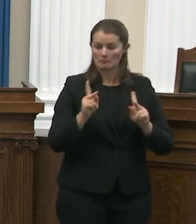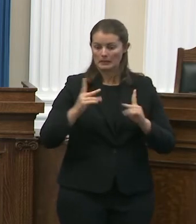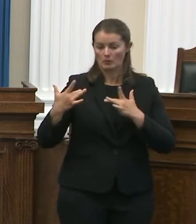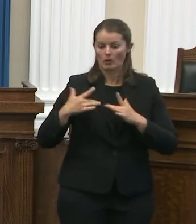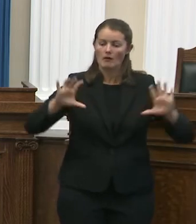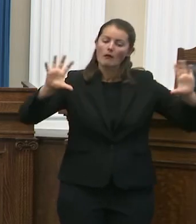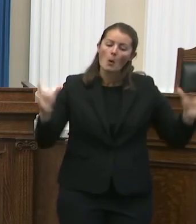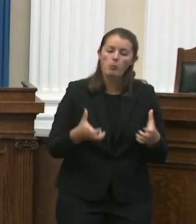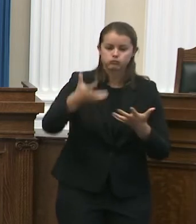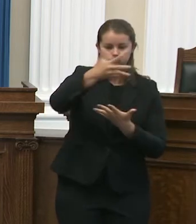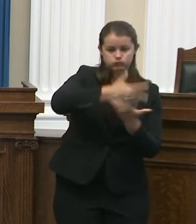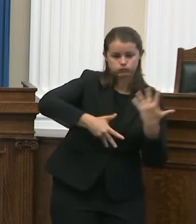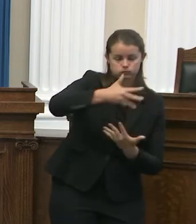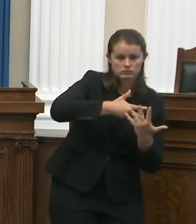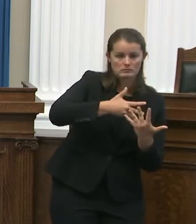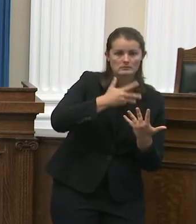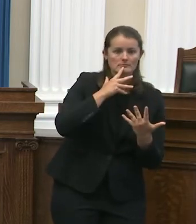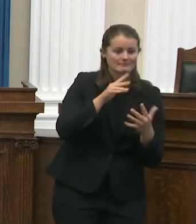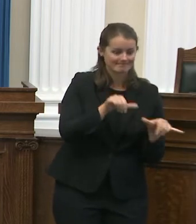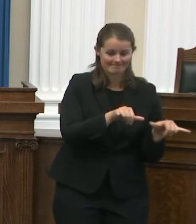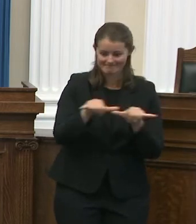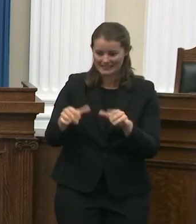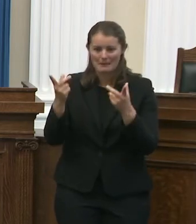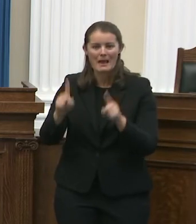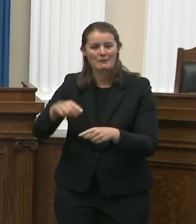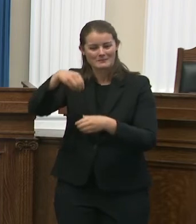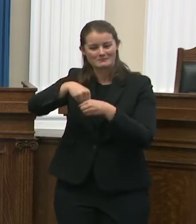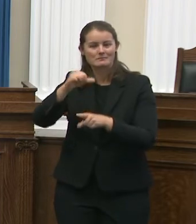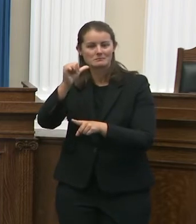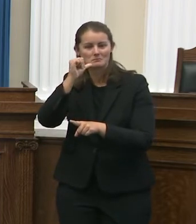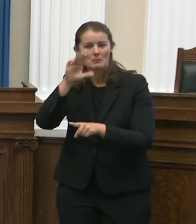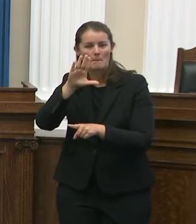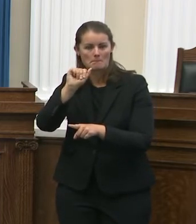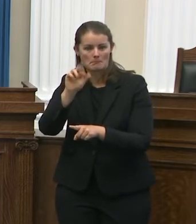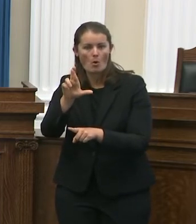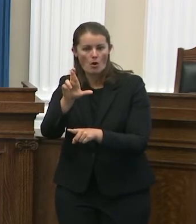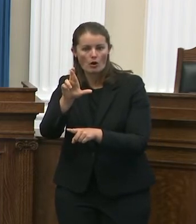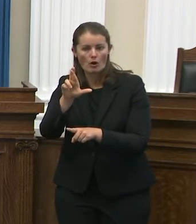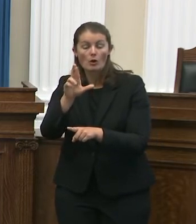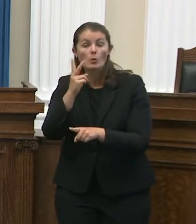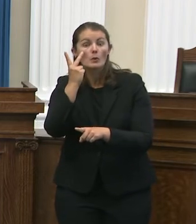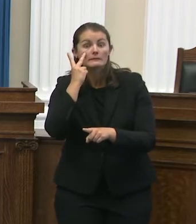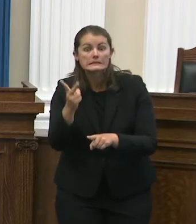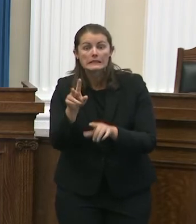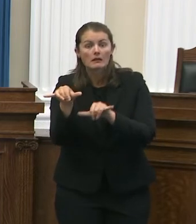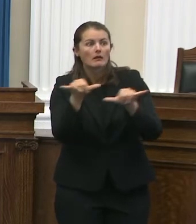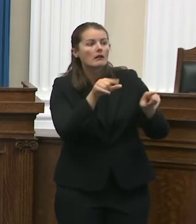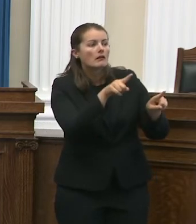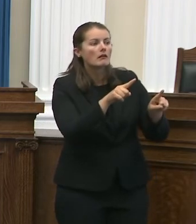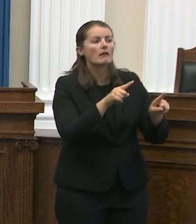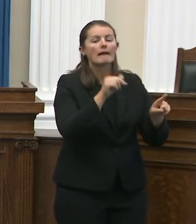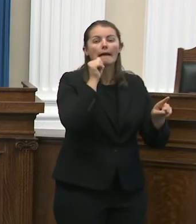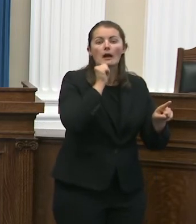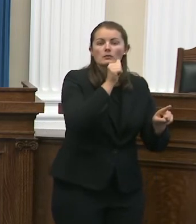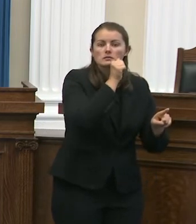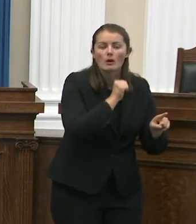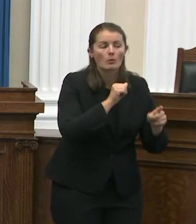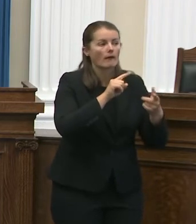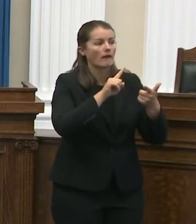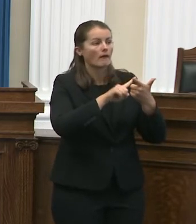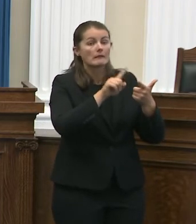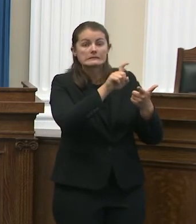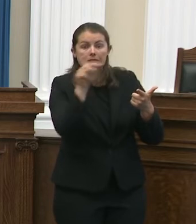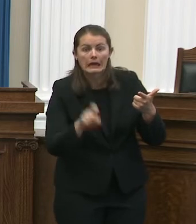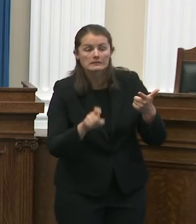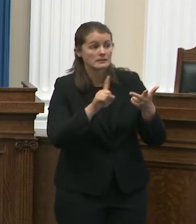bar. In states where we have seen significant spikes, such as Arizona, Texas, and Florida, they have all taken actions